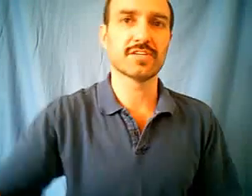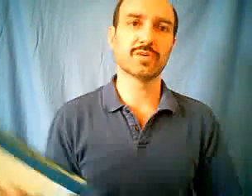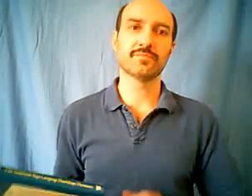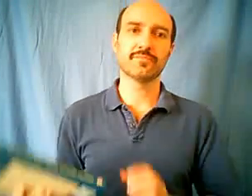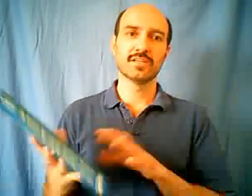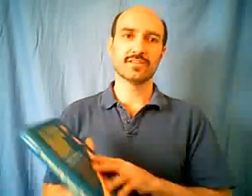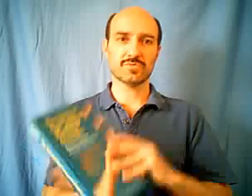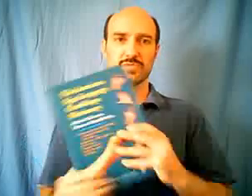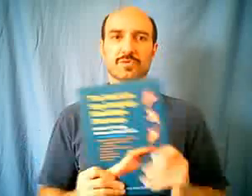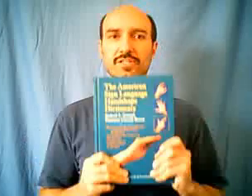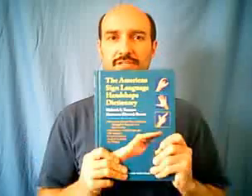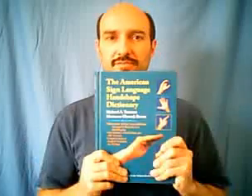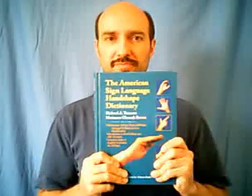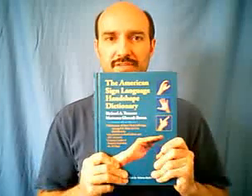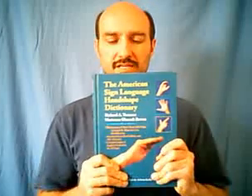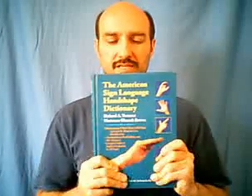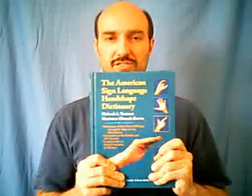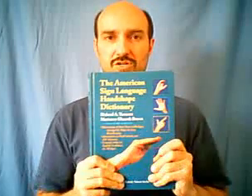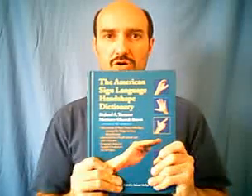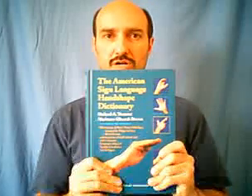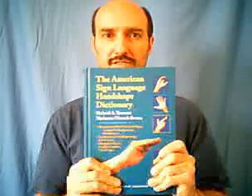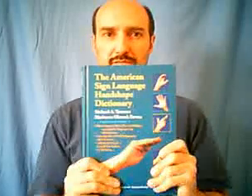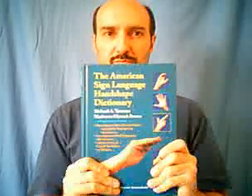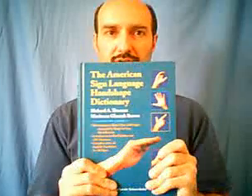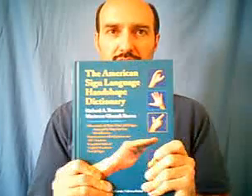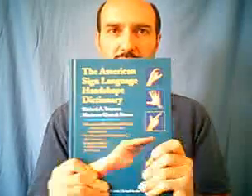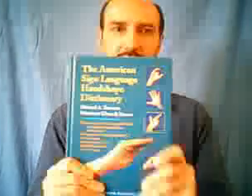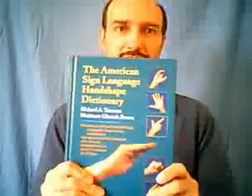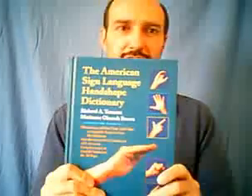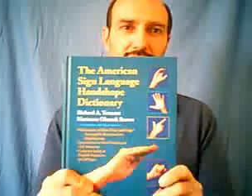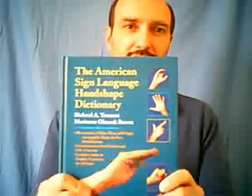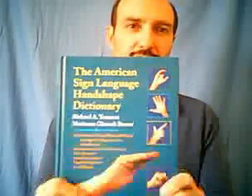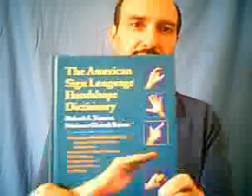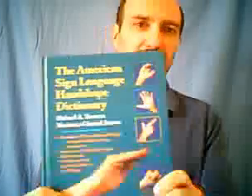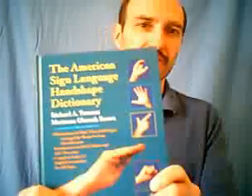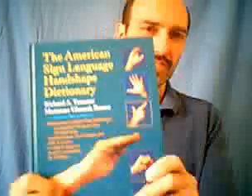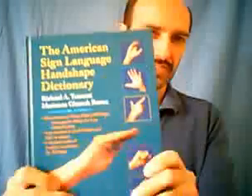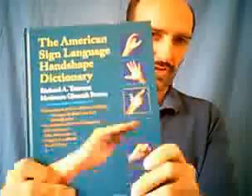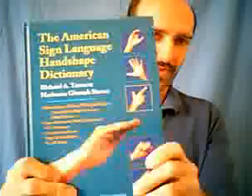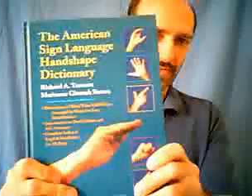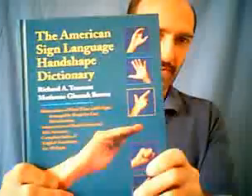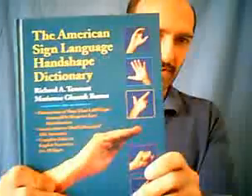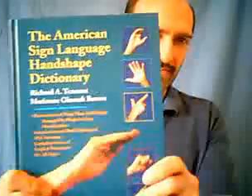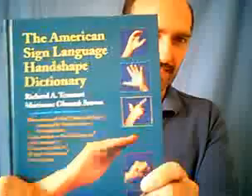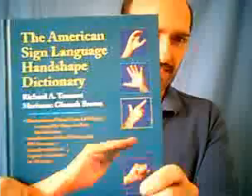one. This one's pretty good. It's called, let me put it a little bit closer so you can read it. It's called the American